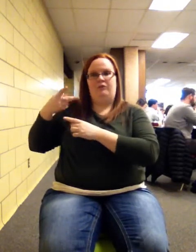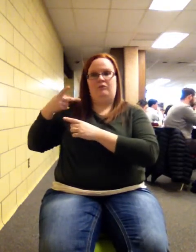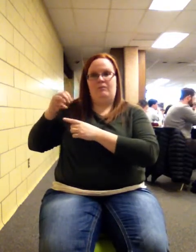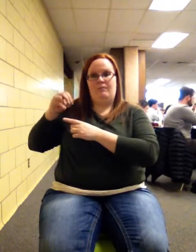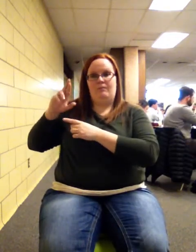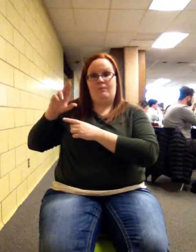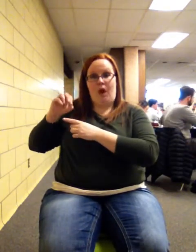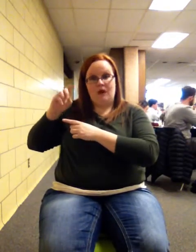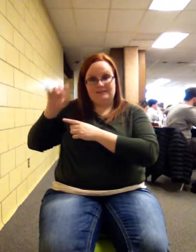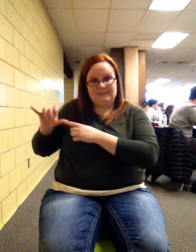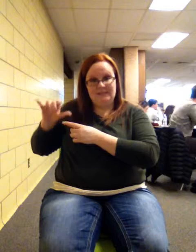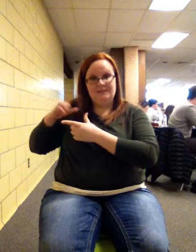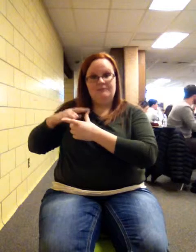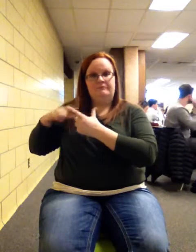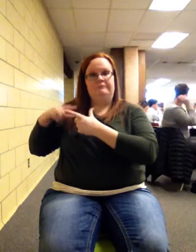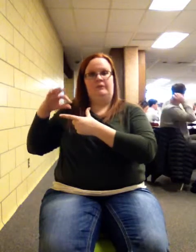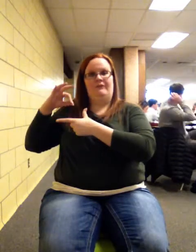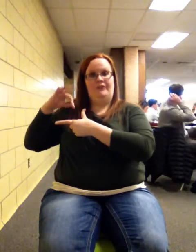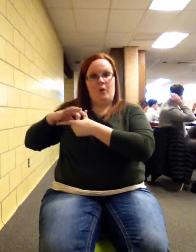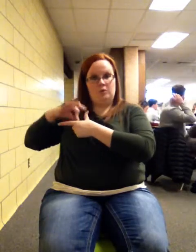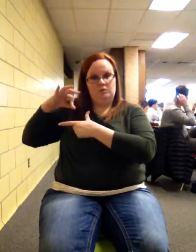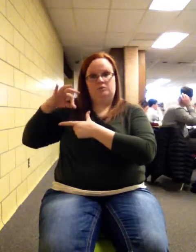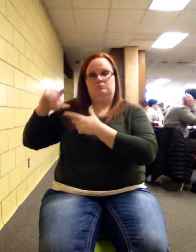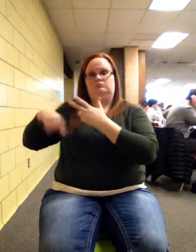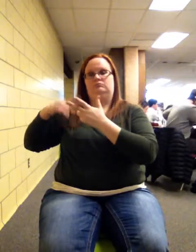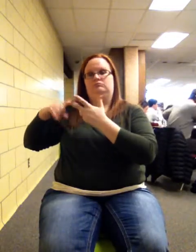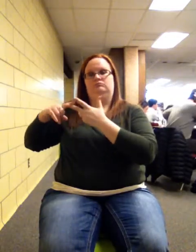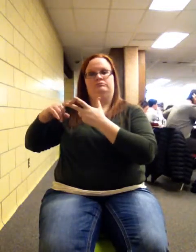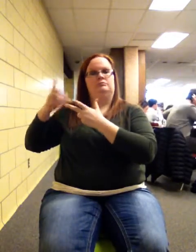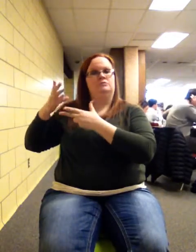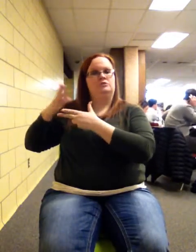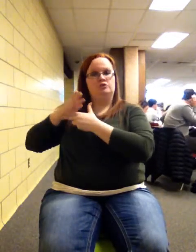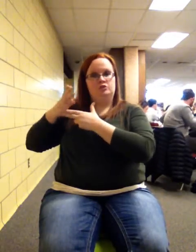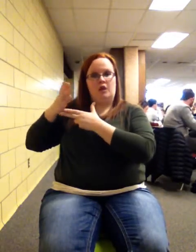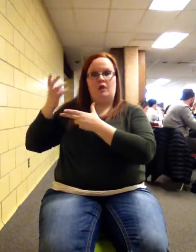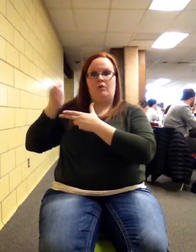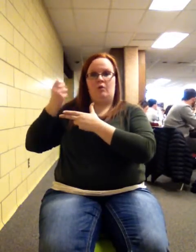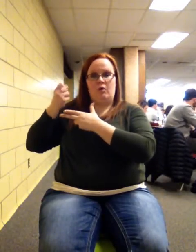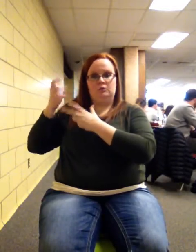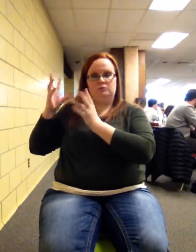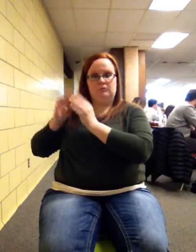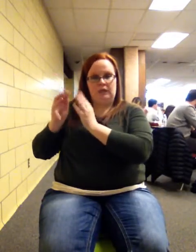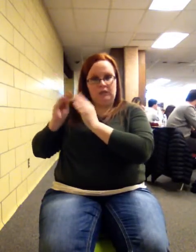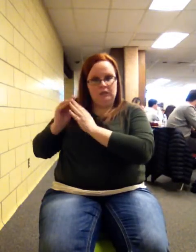would be invited to shareholder meetings, they would get then the dividends, etc. They would be the shareholder of record.